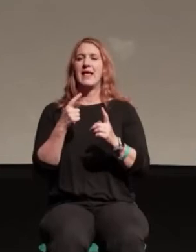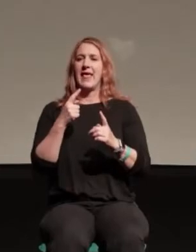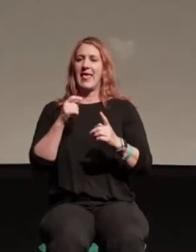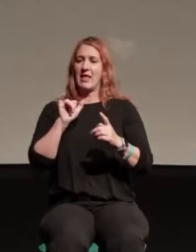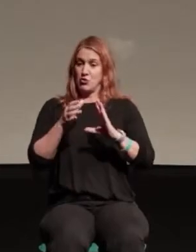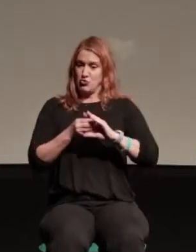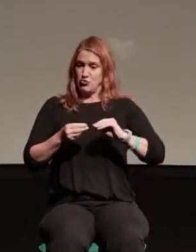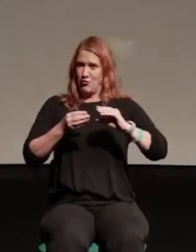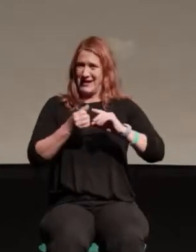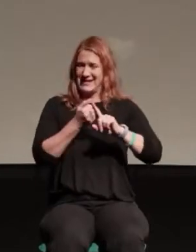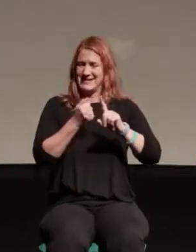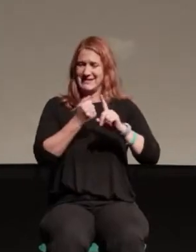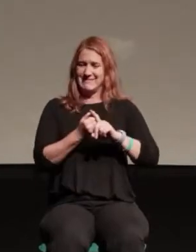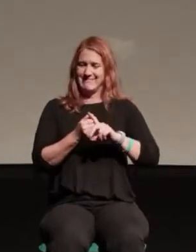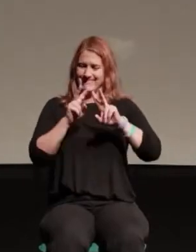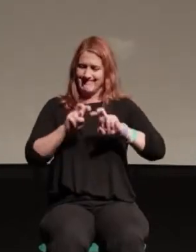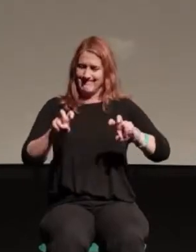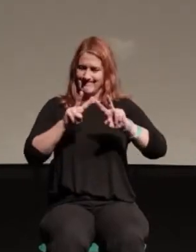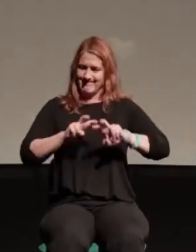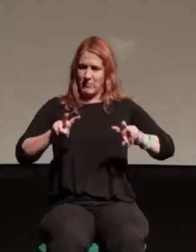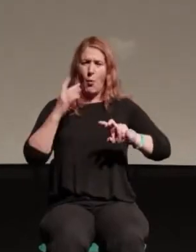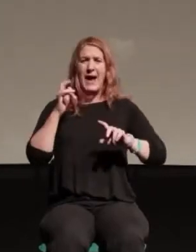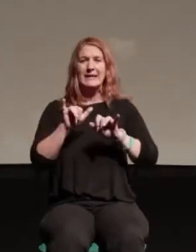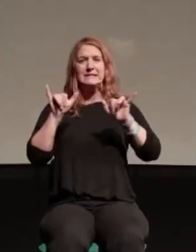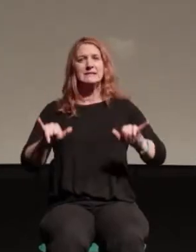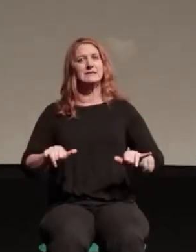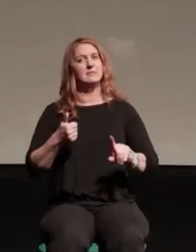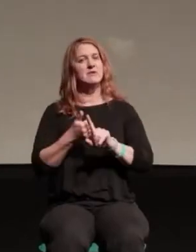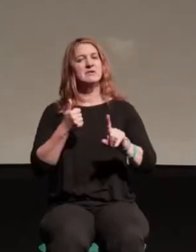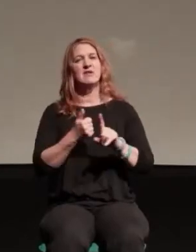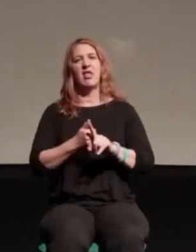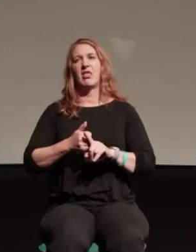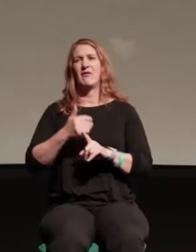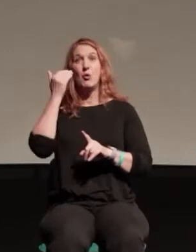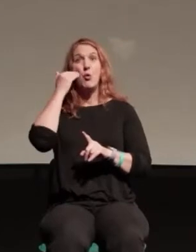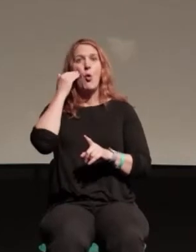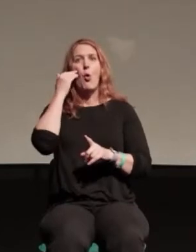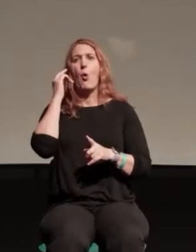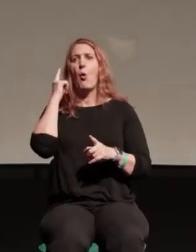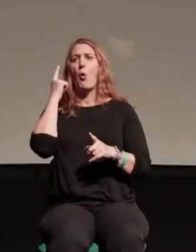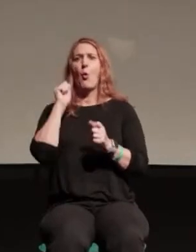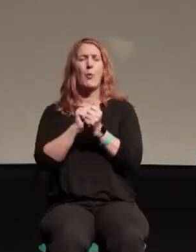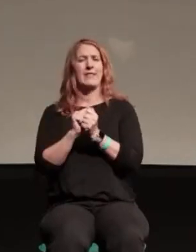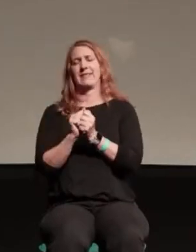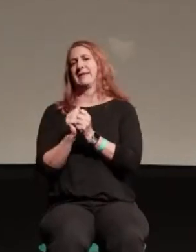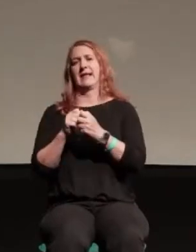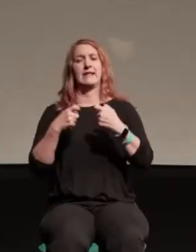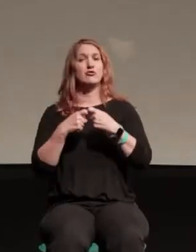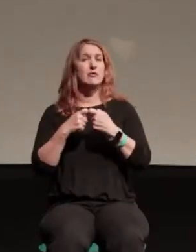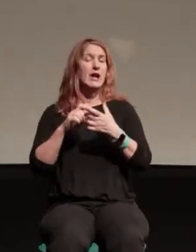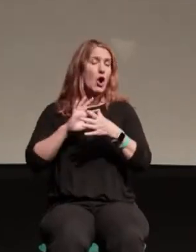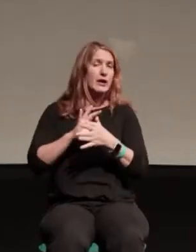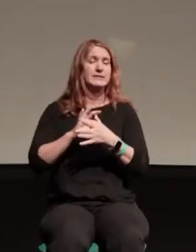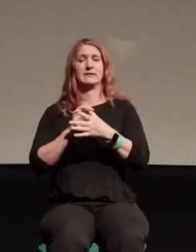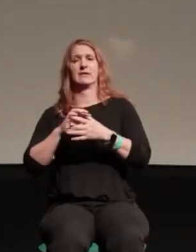actual storytelling would be, because the system didn't know what to do yet with digital content, with interactive content, with